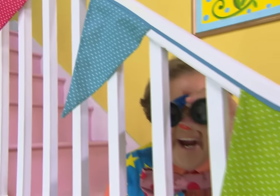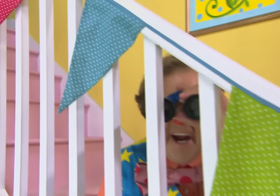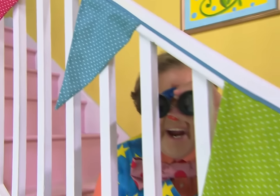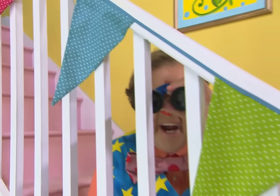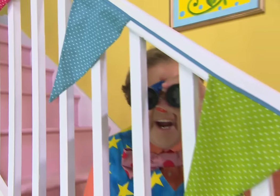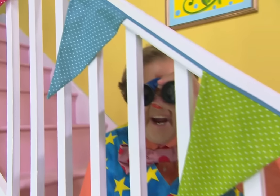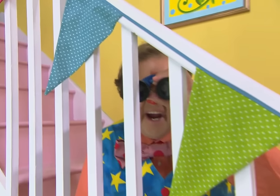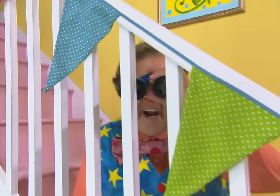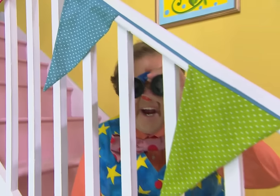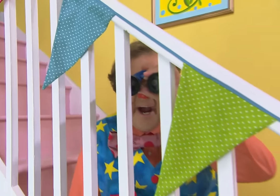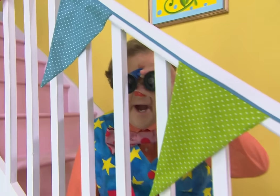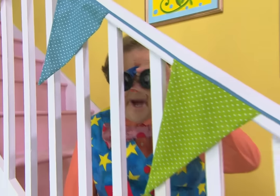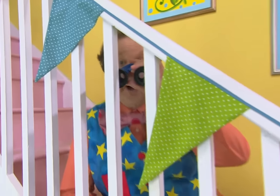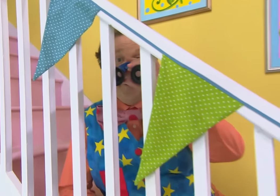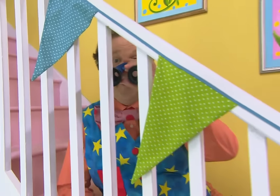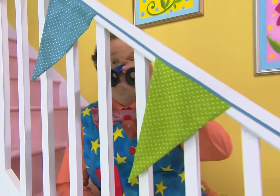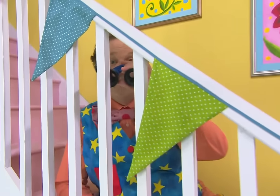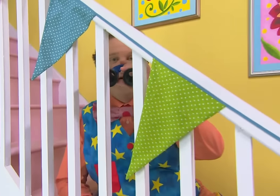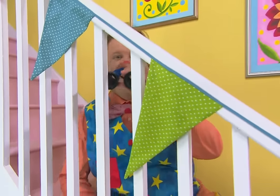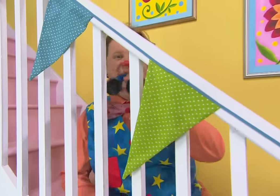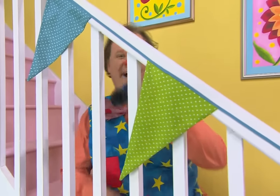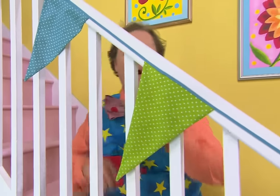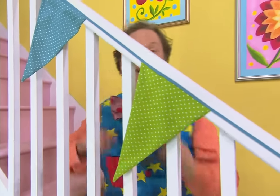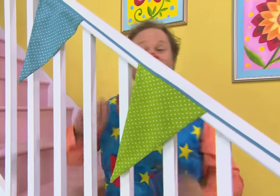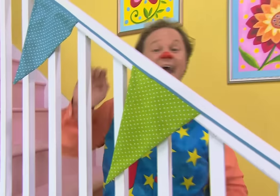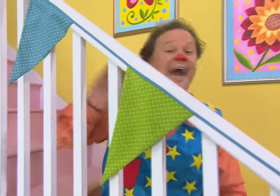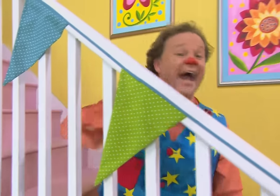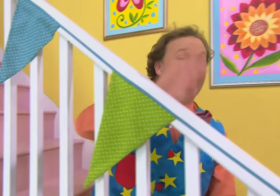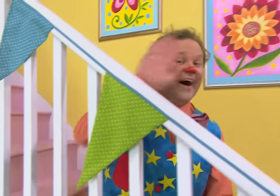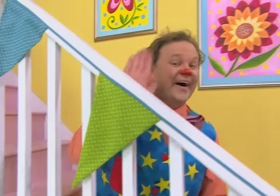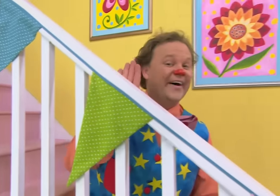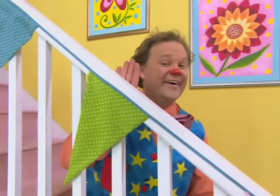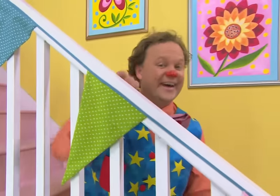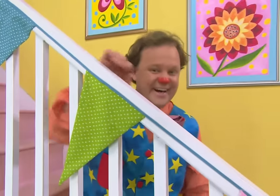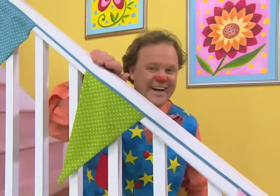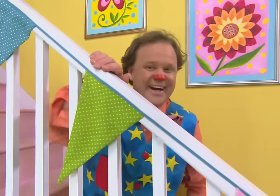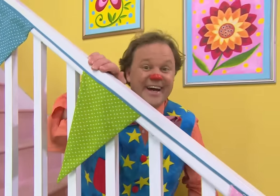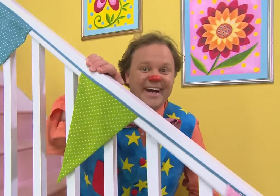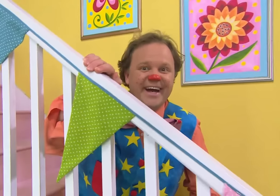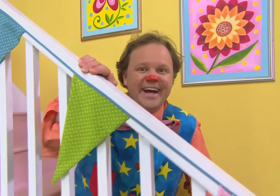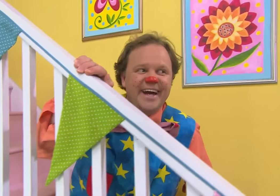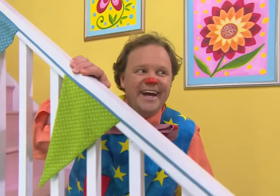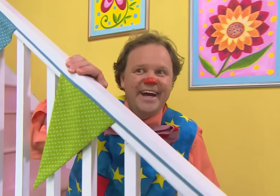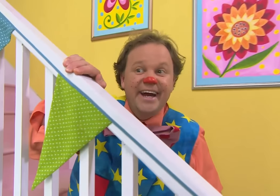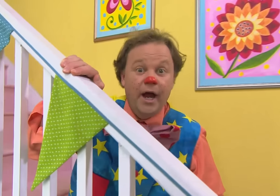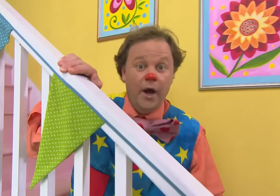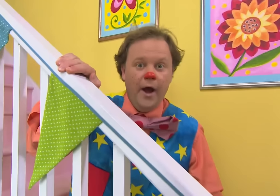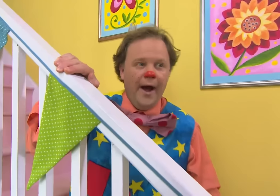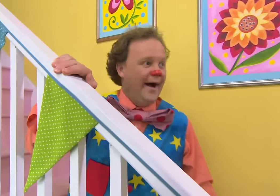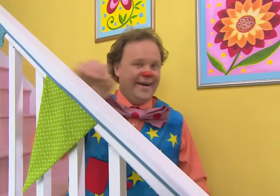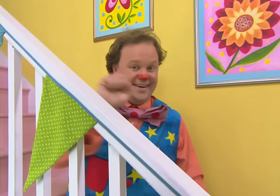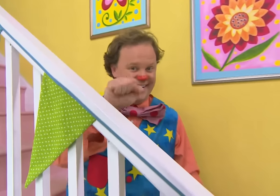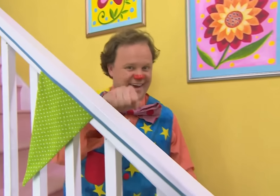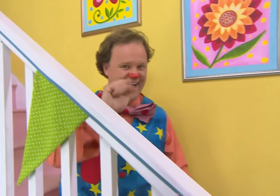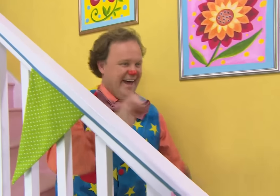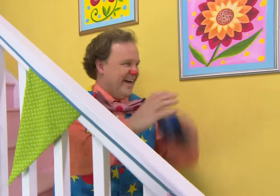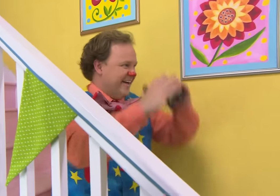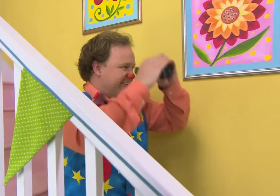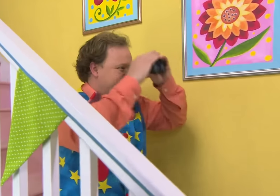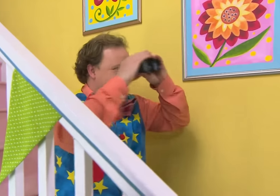Hello, Mr. Tumble. Oh! Hello! Are you looking for your binoculars? Yes! What